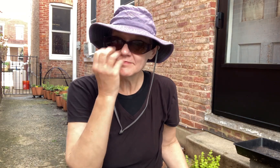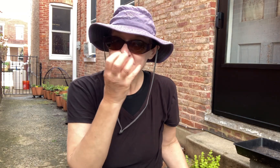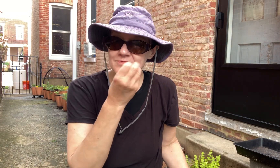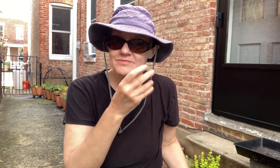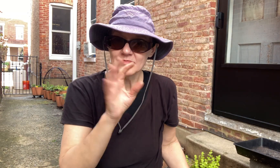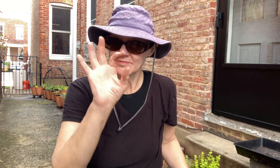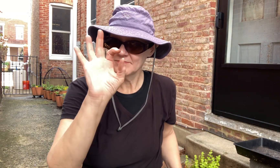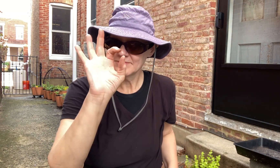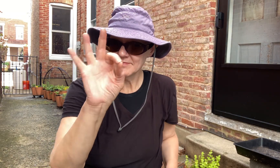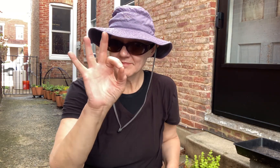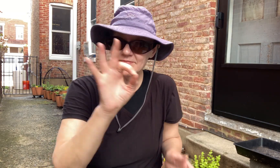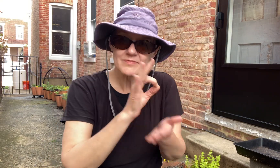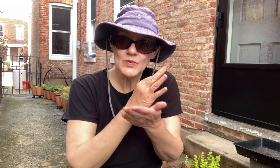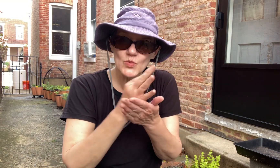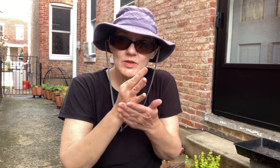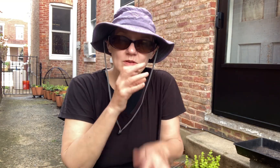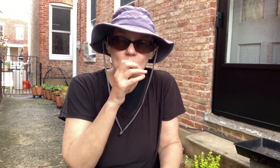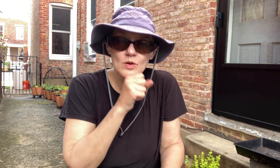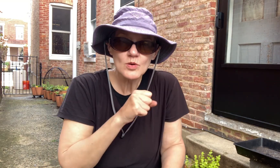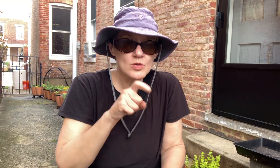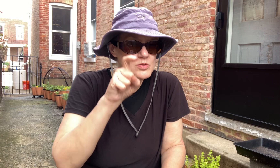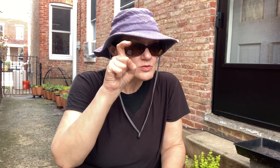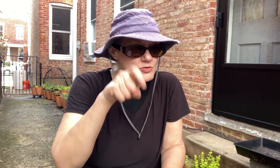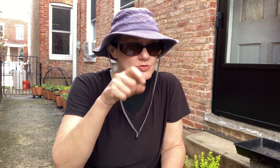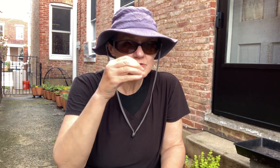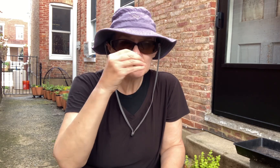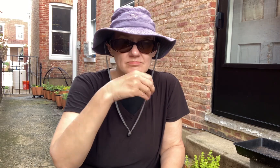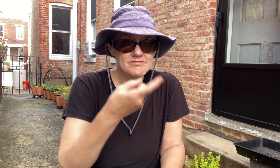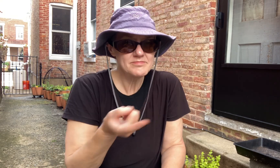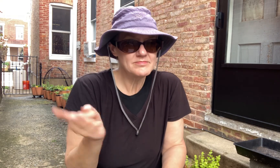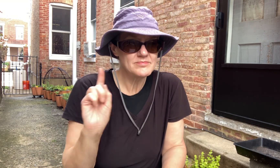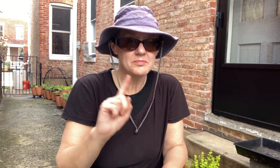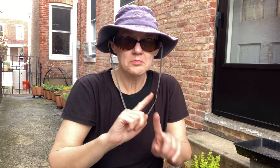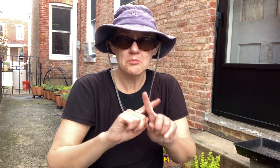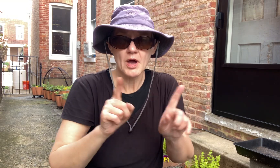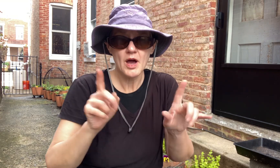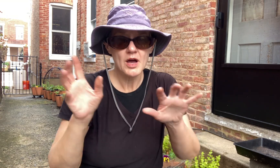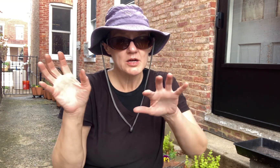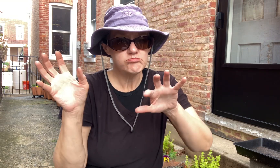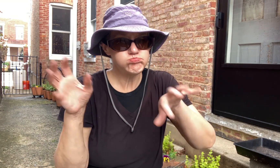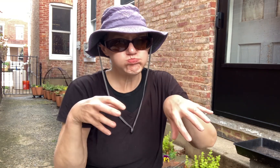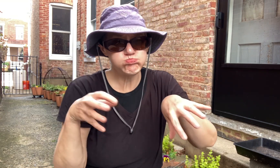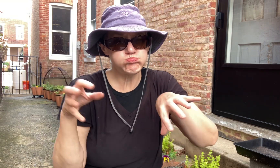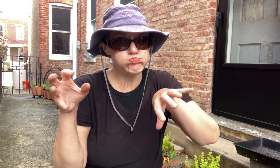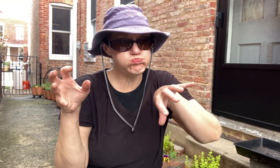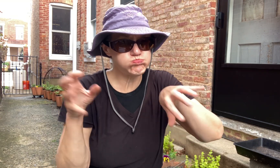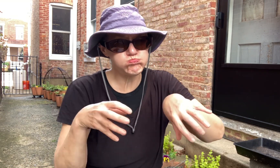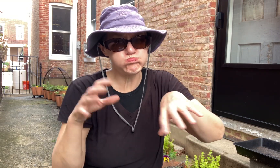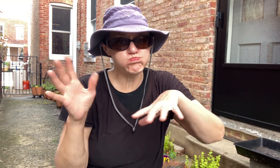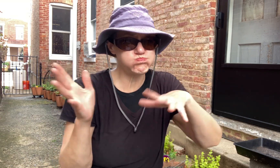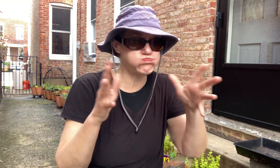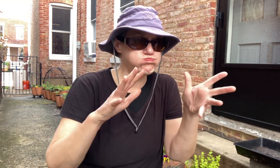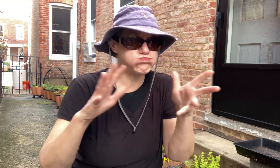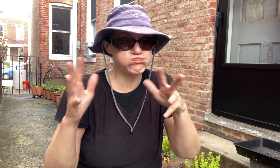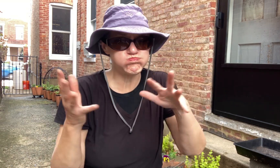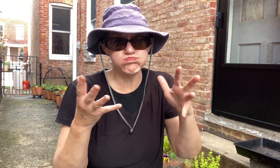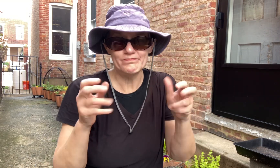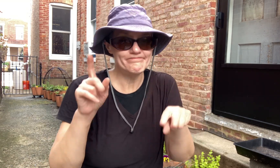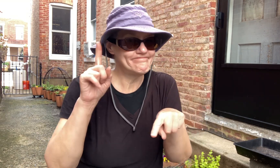stock flowers, and these are 9 weeks old, and they should have been planted last week, but we had horrible rains